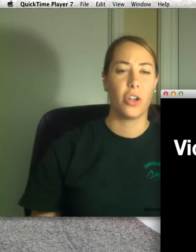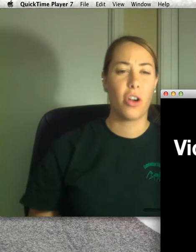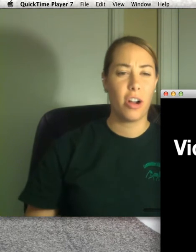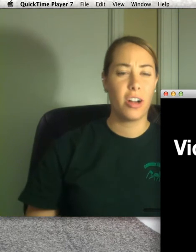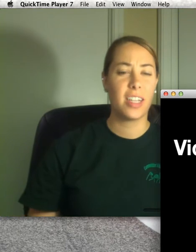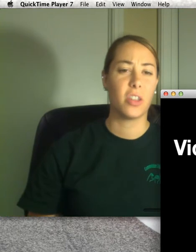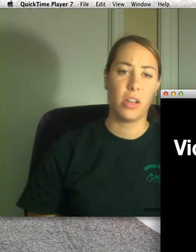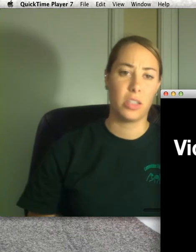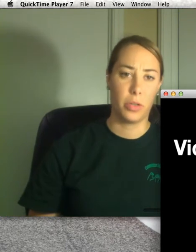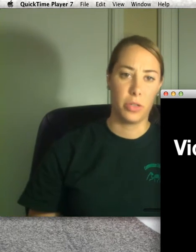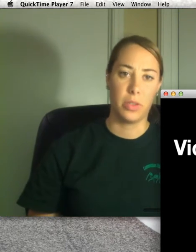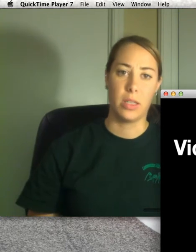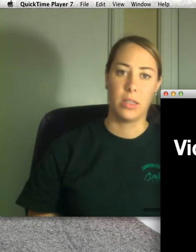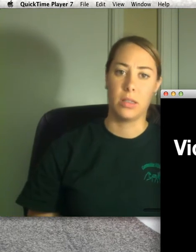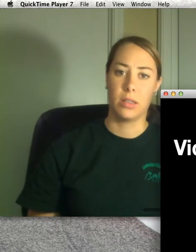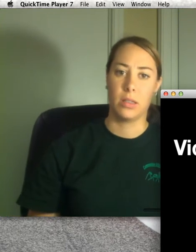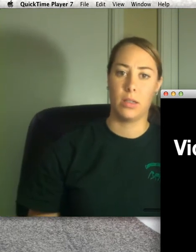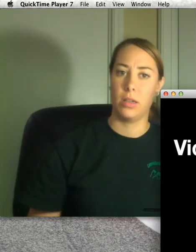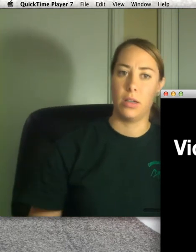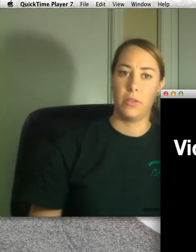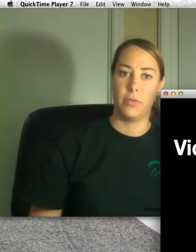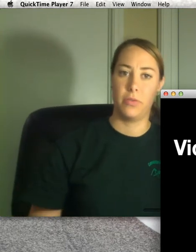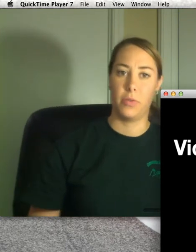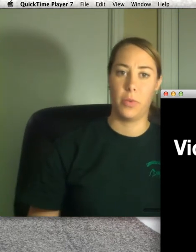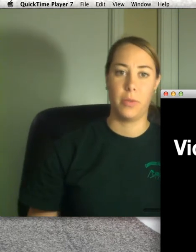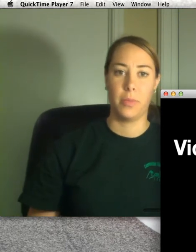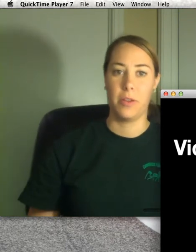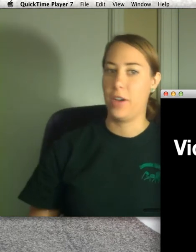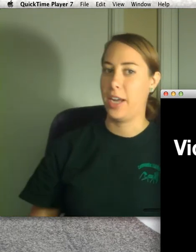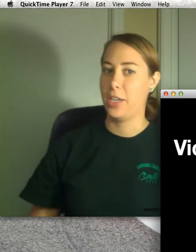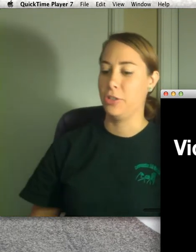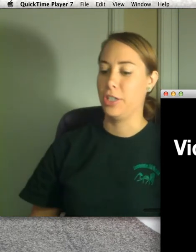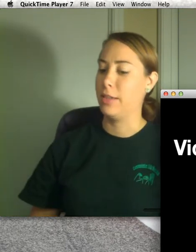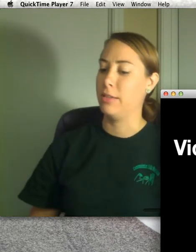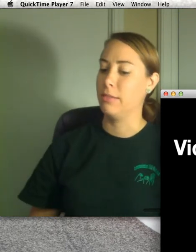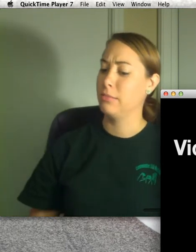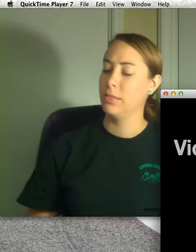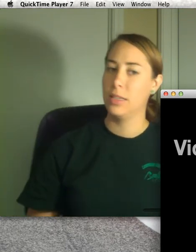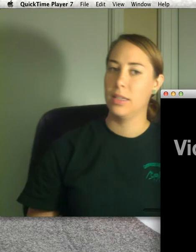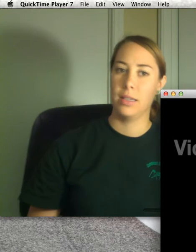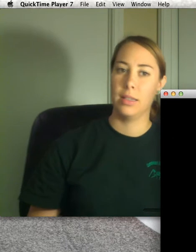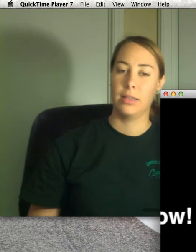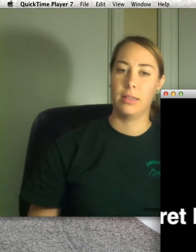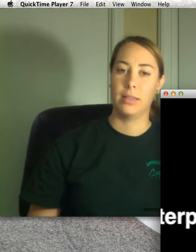Your car exhaust produces a form of hydrogen,